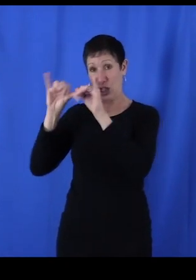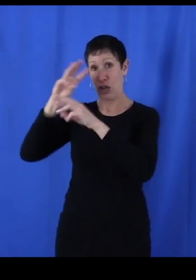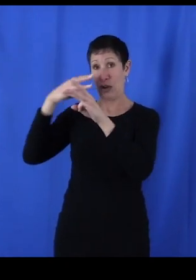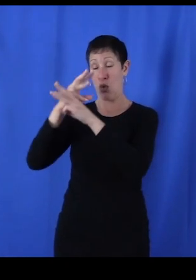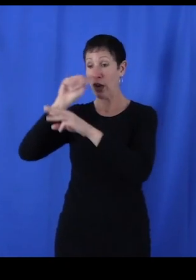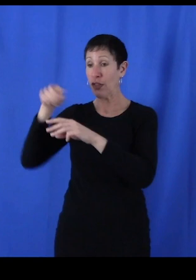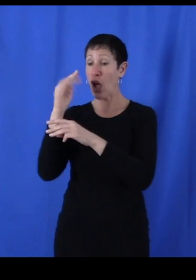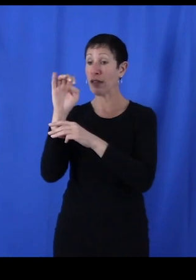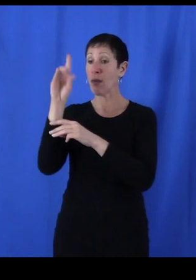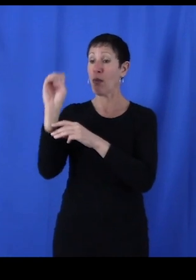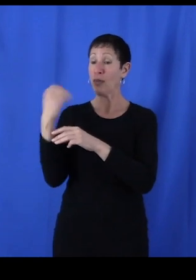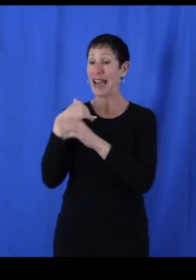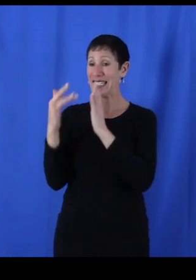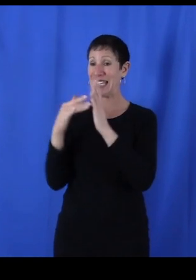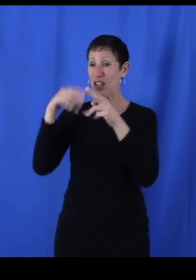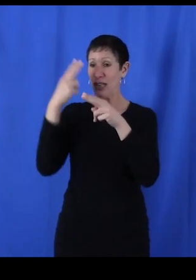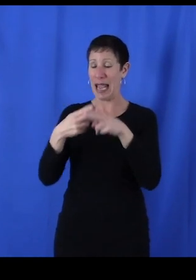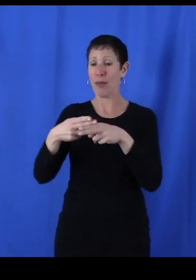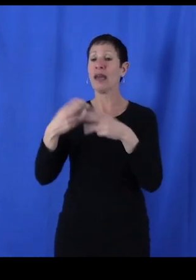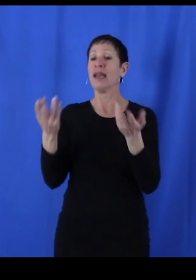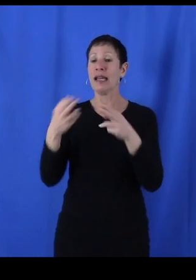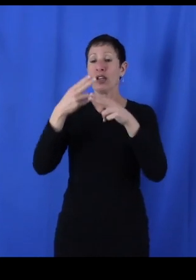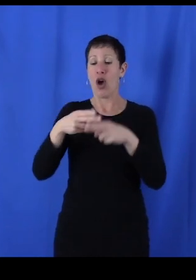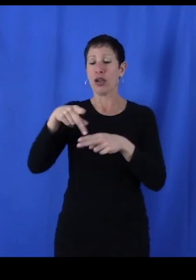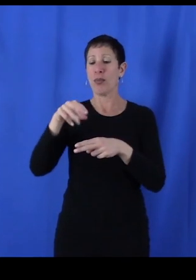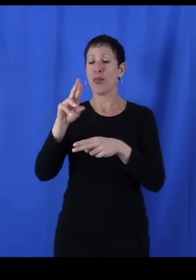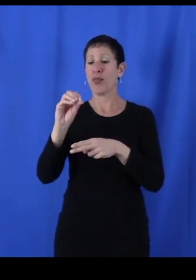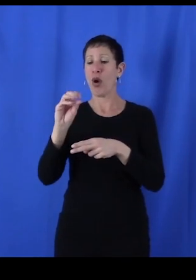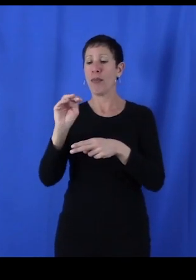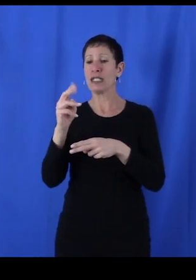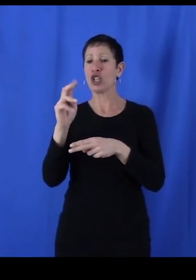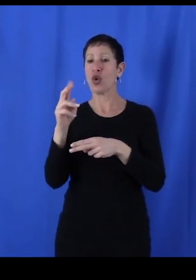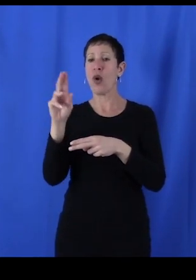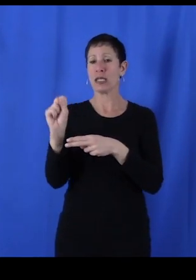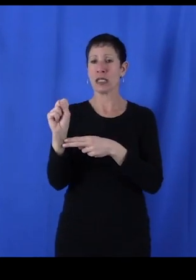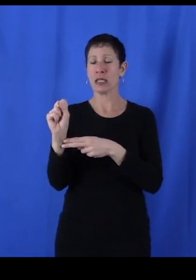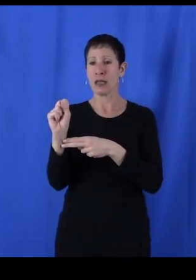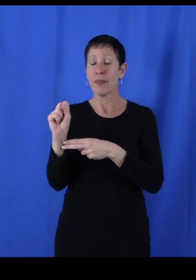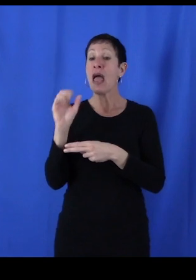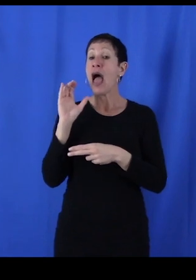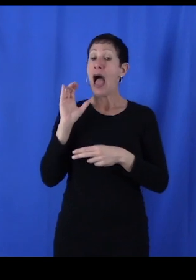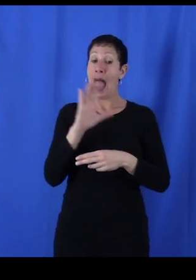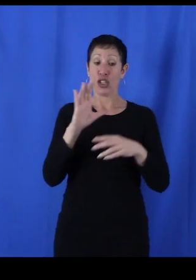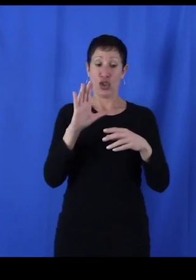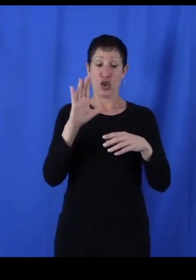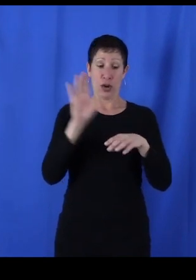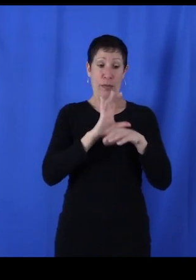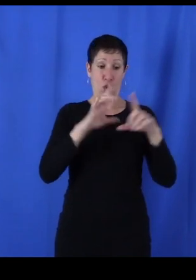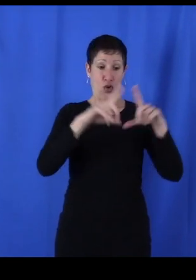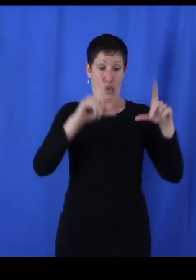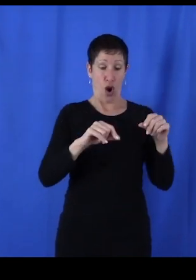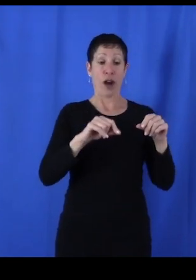mode that has a technical name is promiscuous mode, right? And your card is in promiscuous mode when it